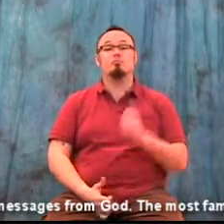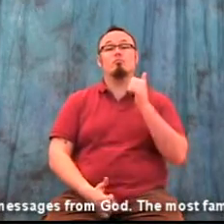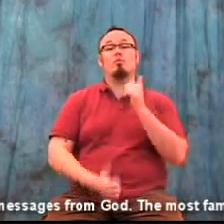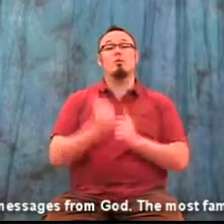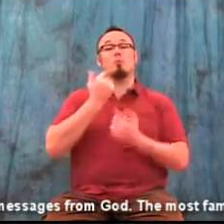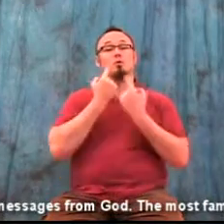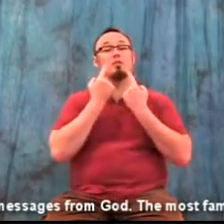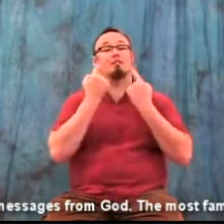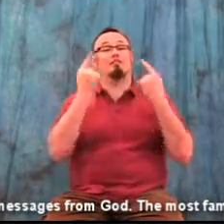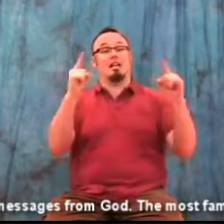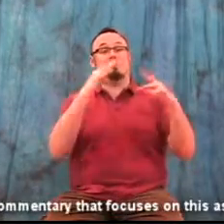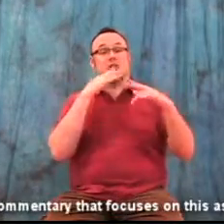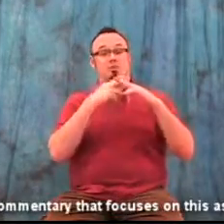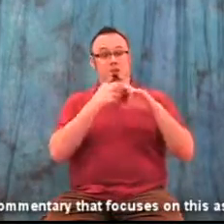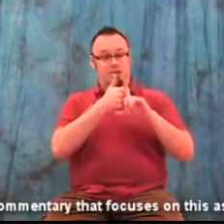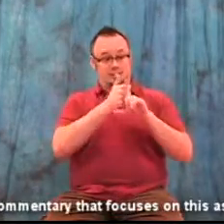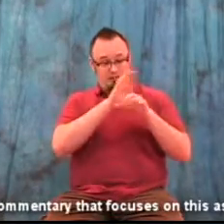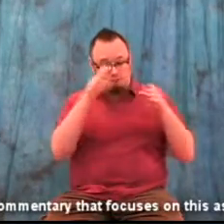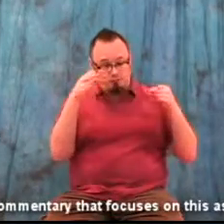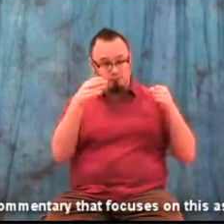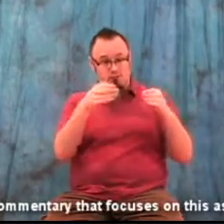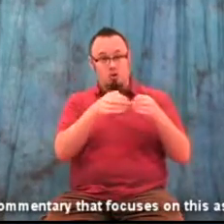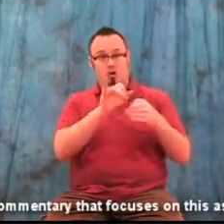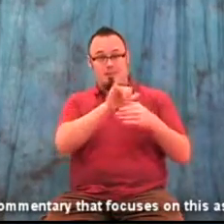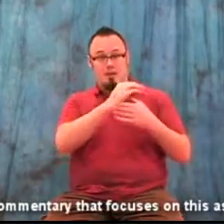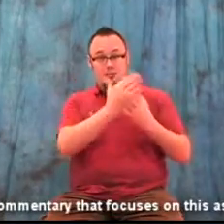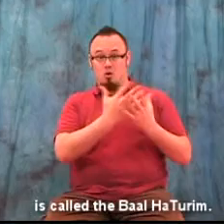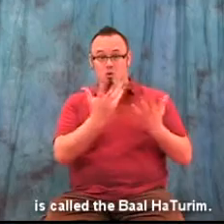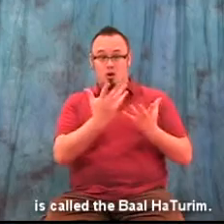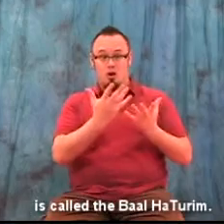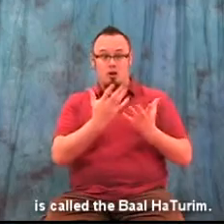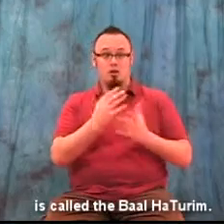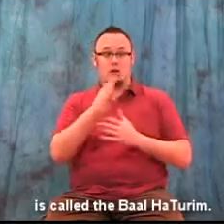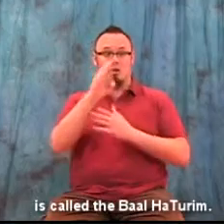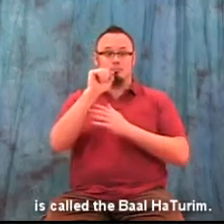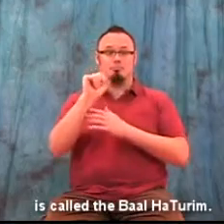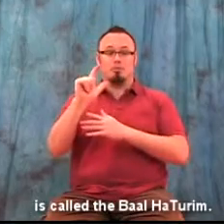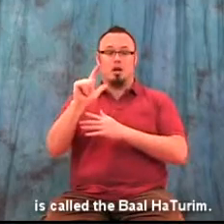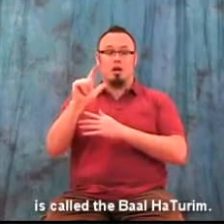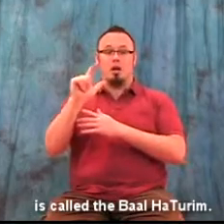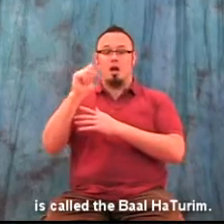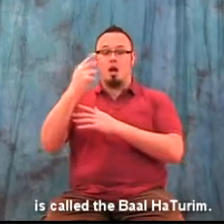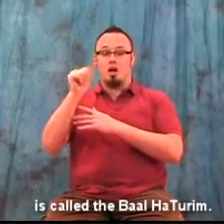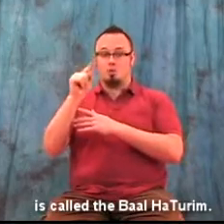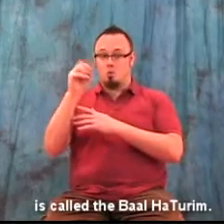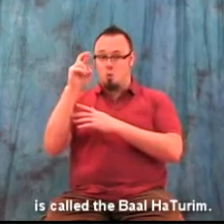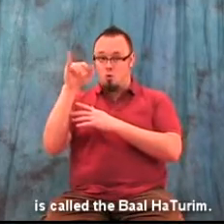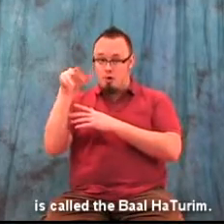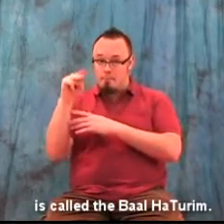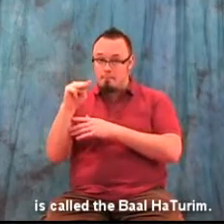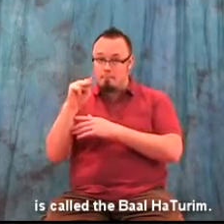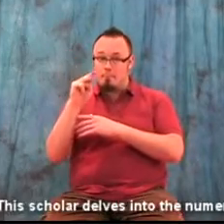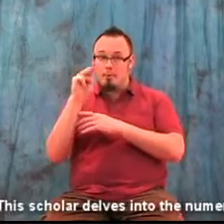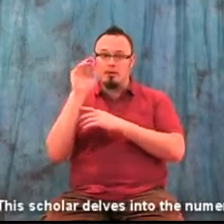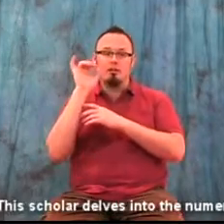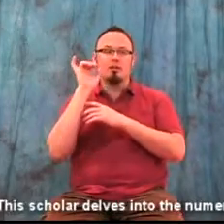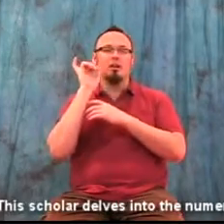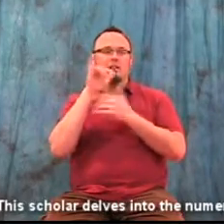The most famous commentary that focuses on this aspect is called the Baal HaTurim. This scholar delves into the